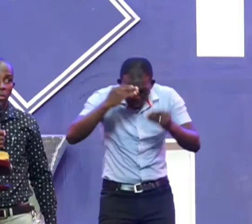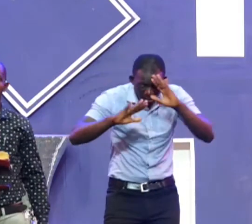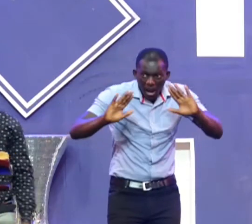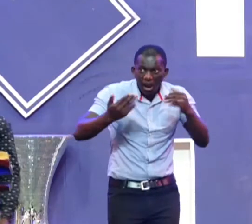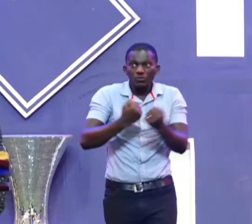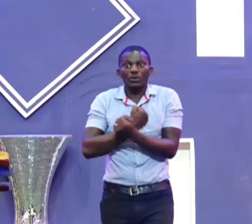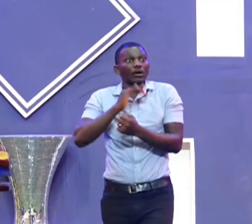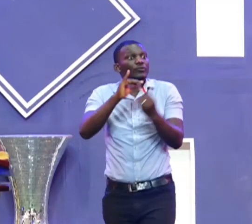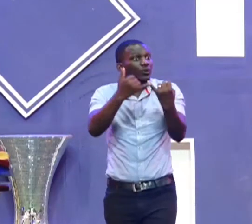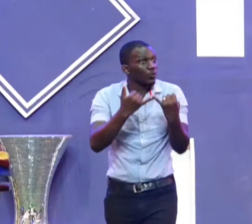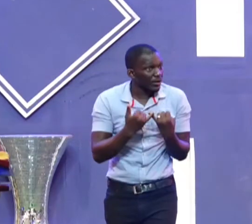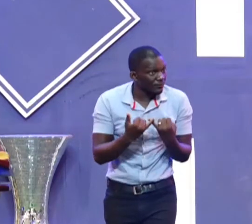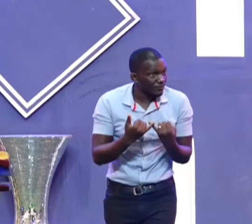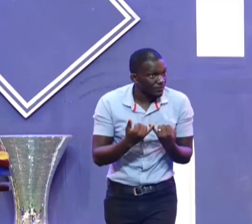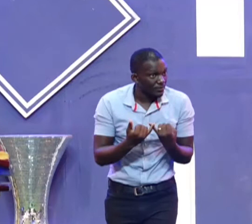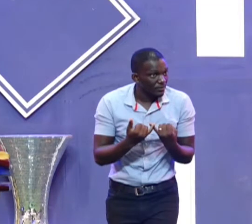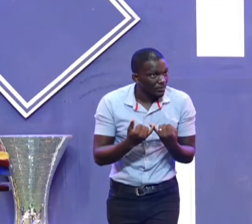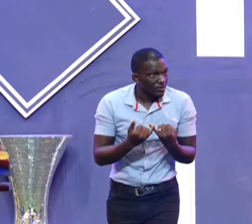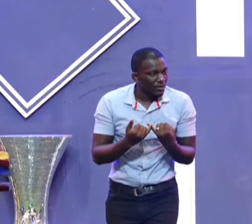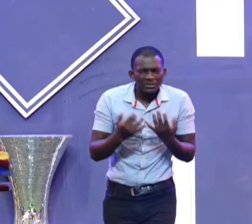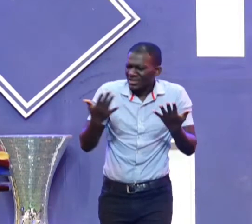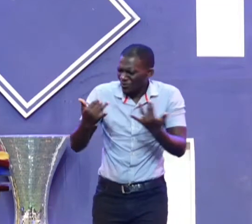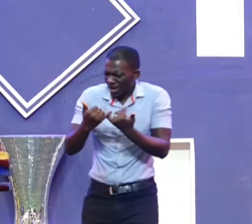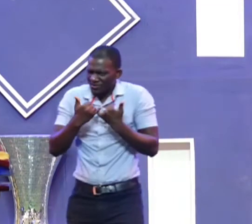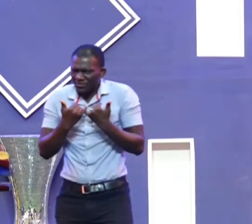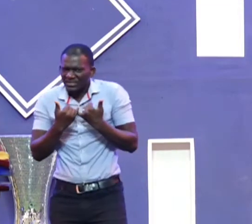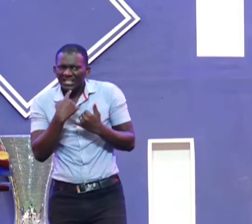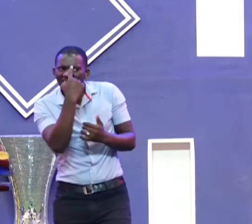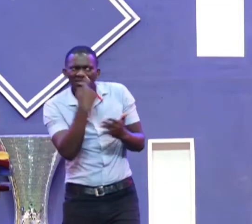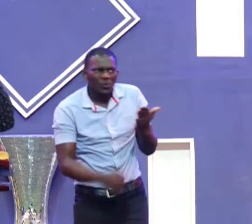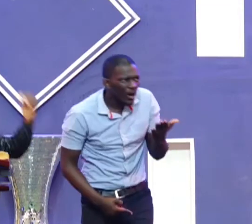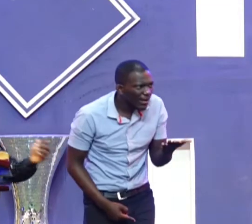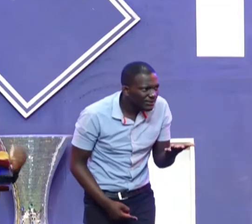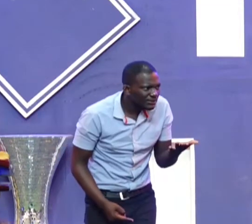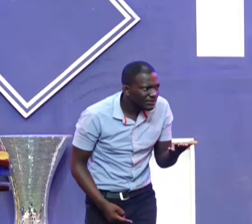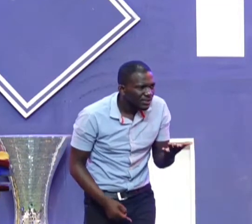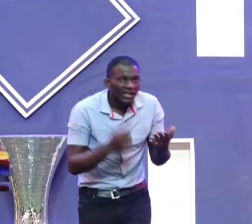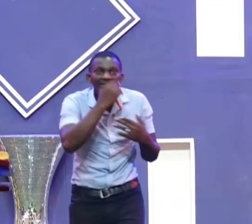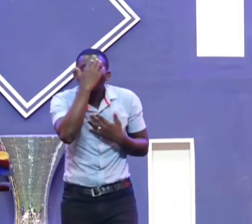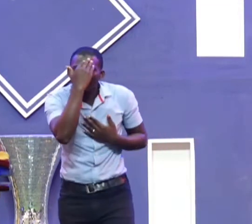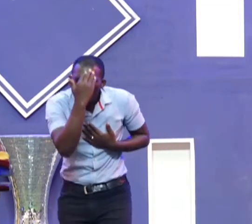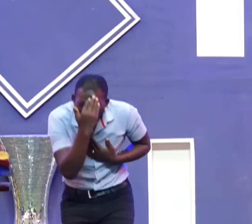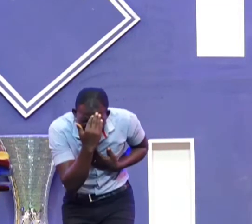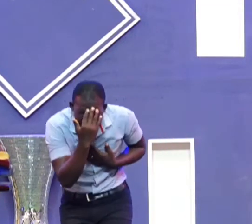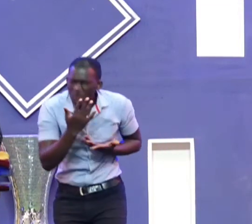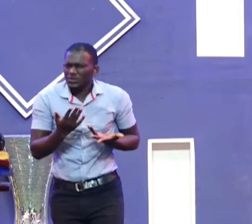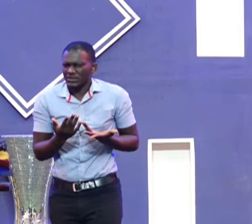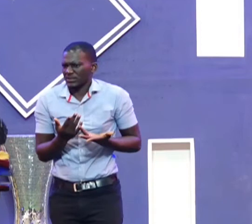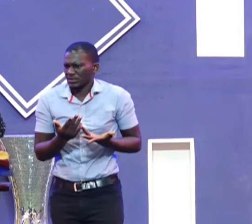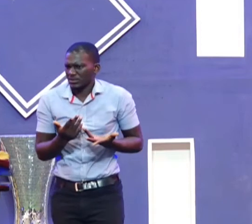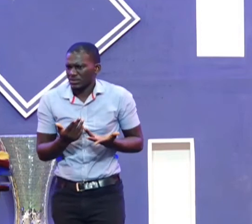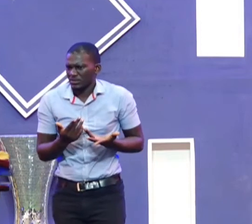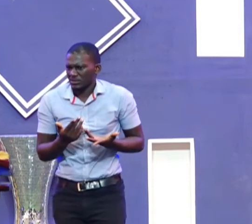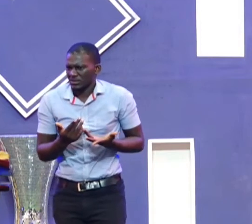learn how to love your wife. What do they tell a wife? The wife is told to obey.